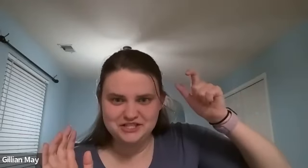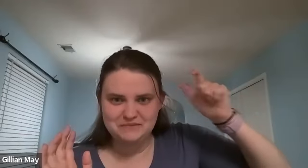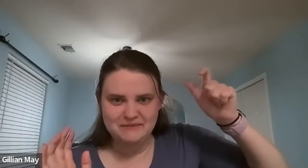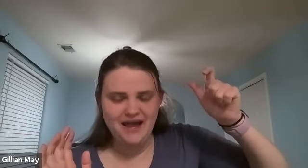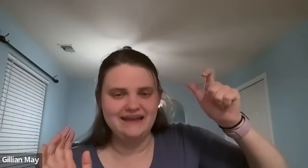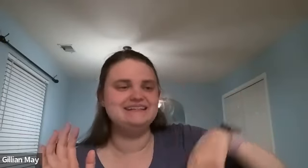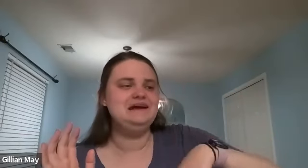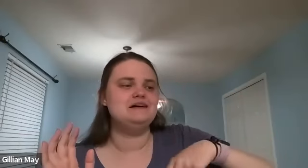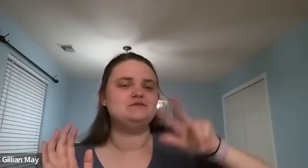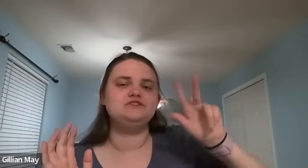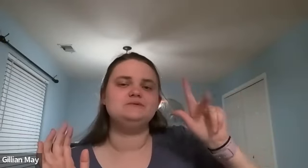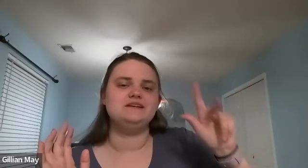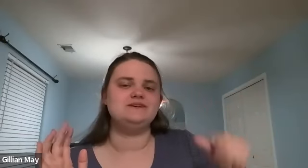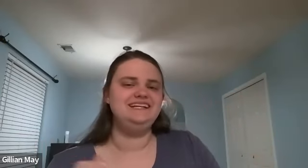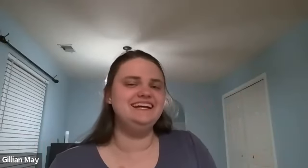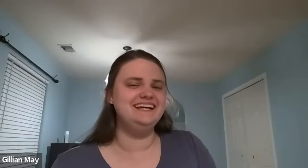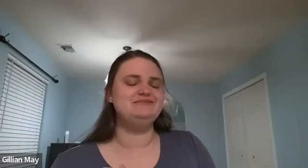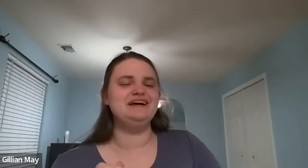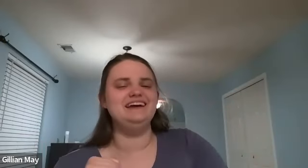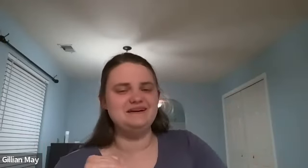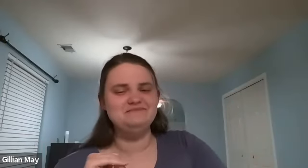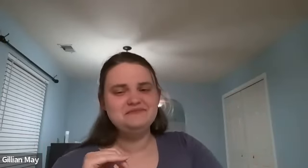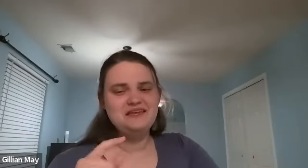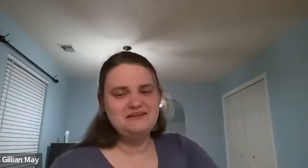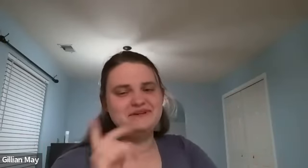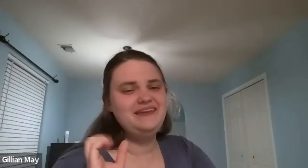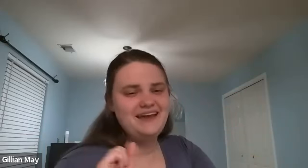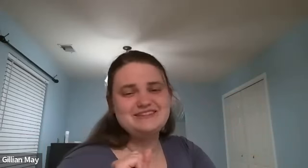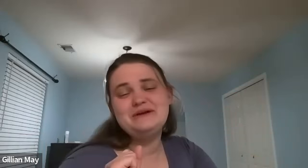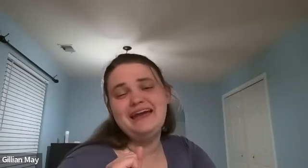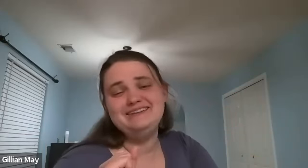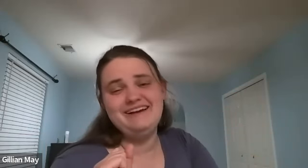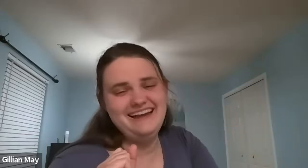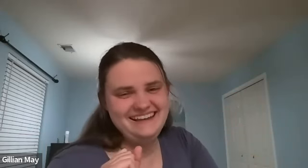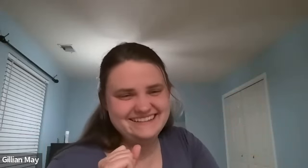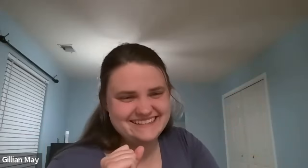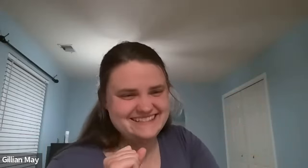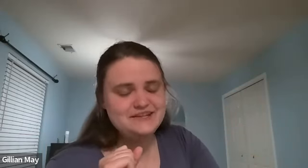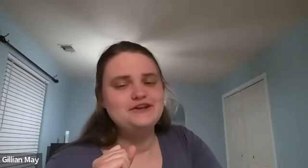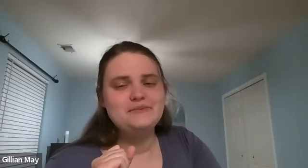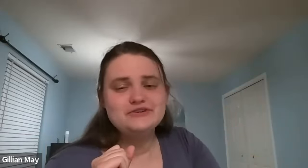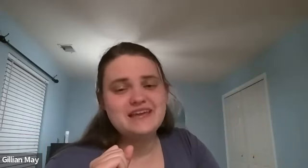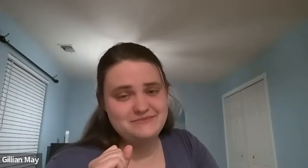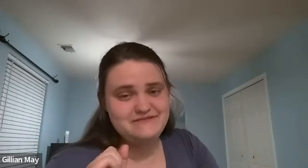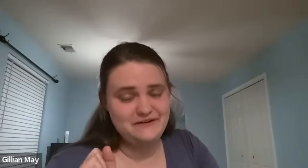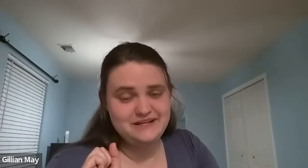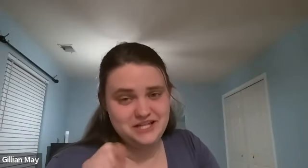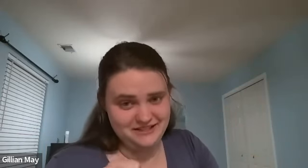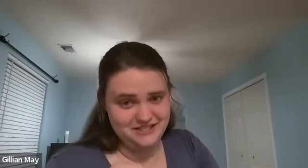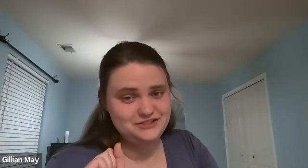my mind. I was like, we'll do 23. but yeah, that's okay, you guys. Numbers can be very challenging.